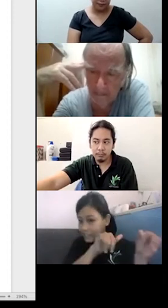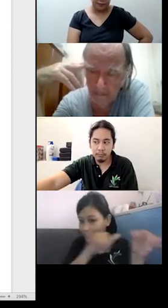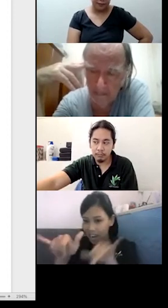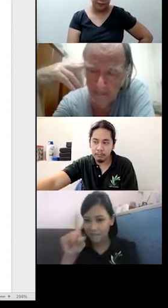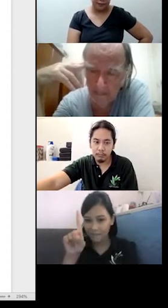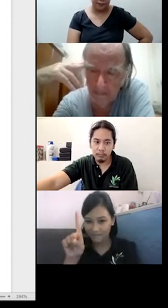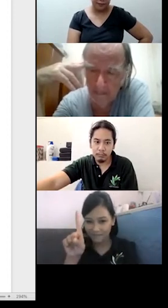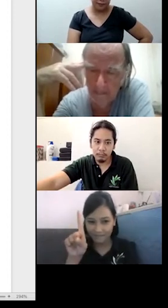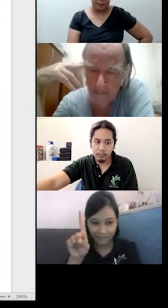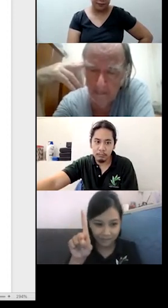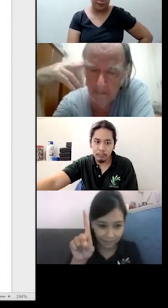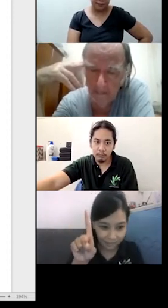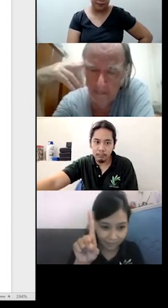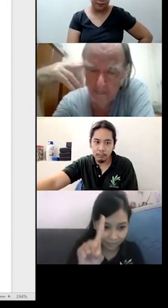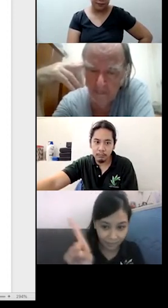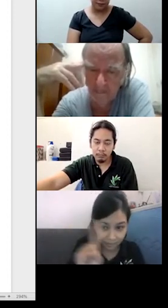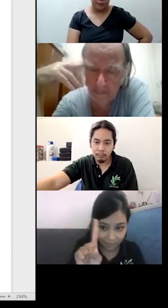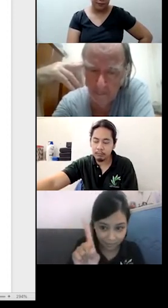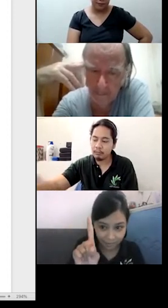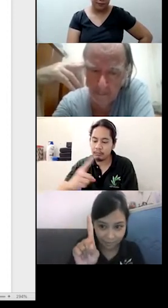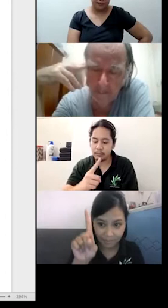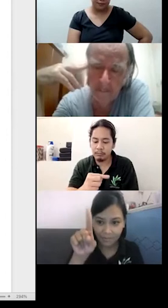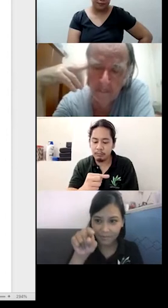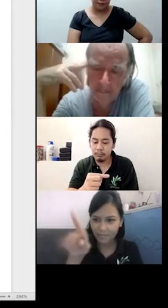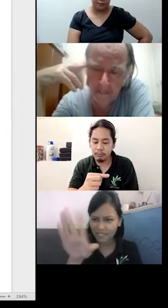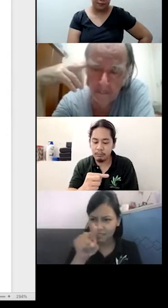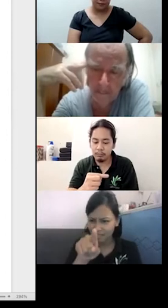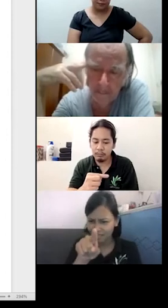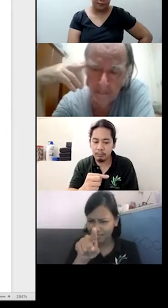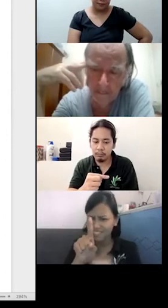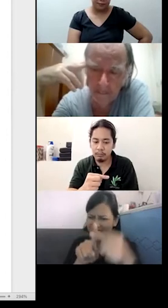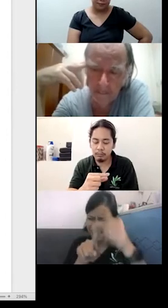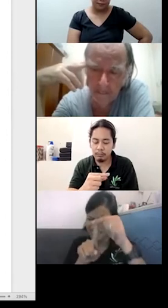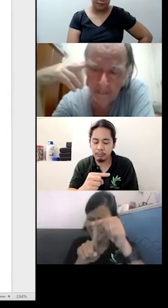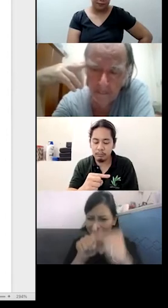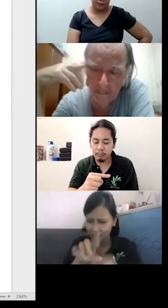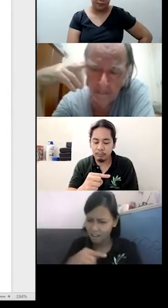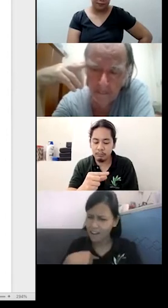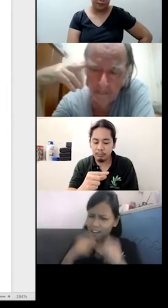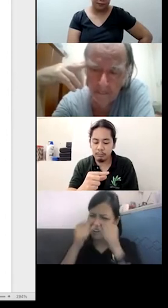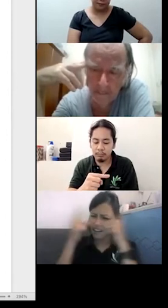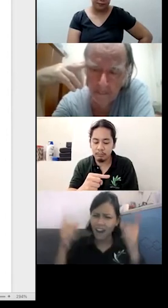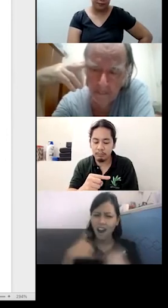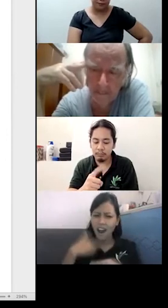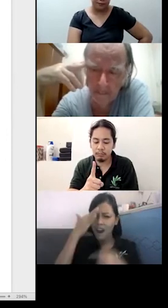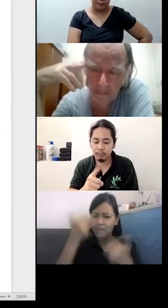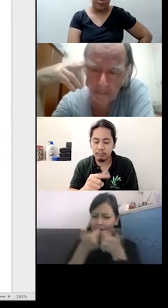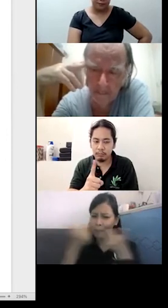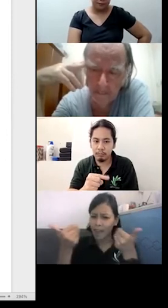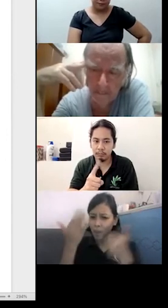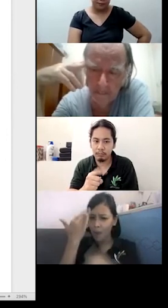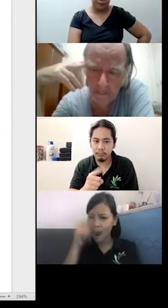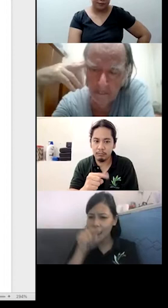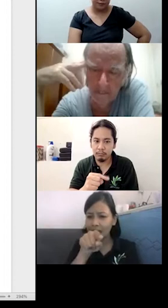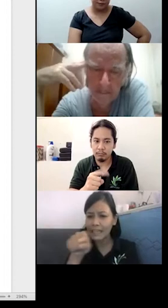because if we put this in this group, then it seems like it's all the